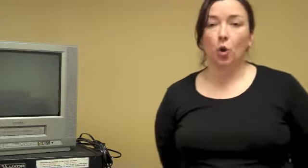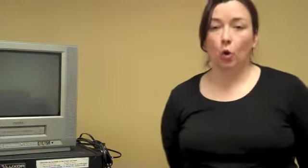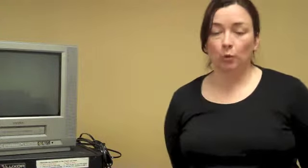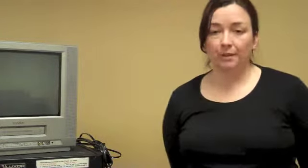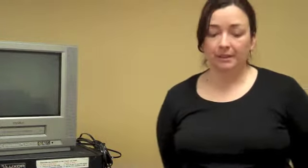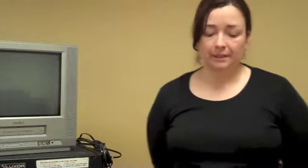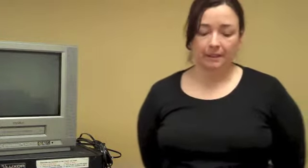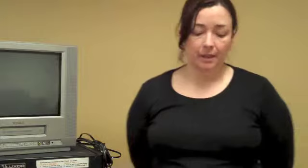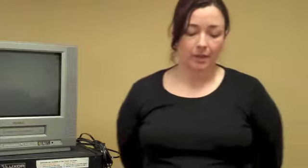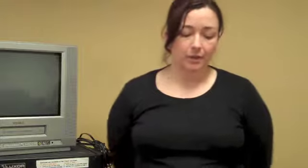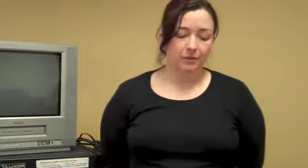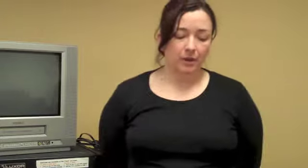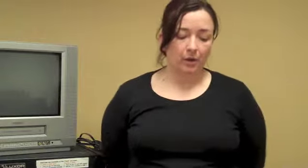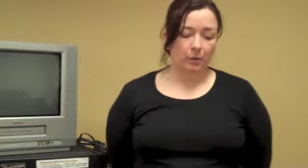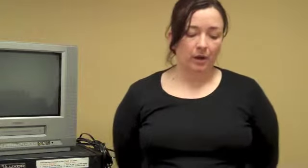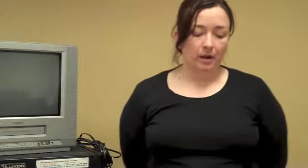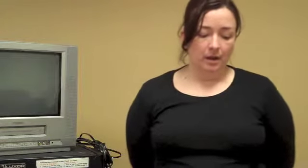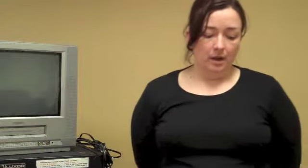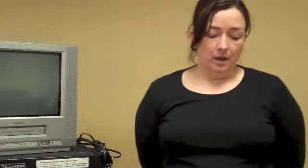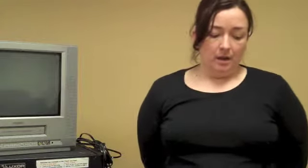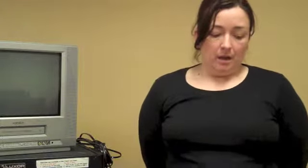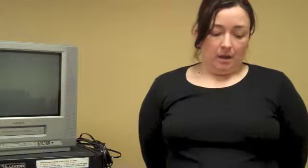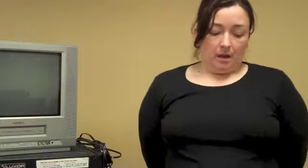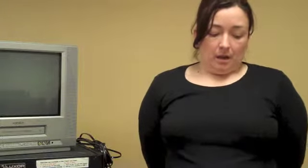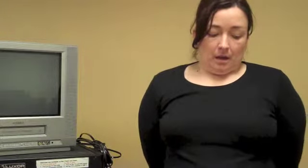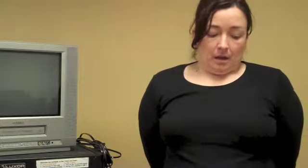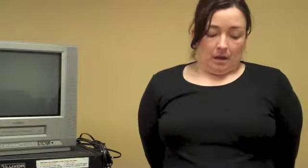become cold. So